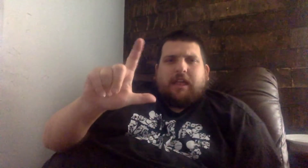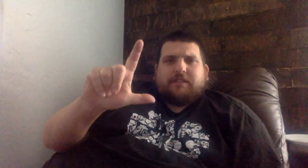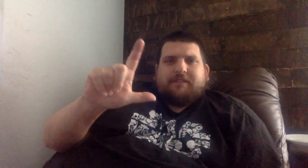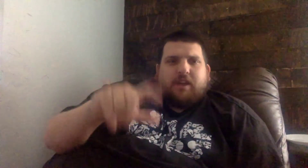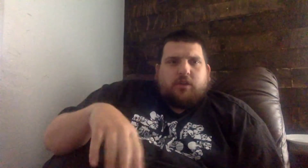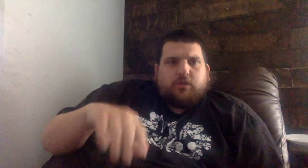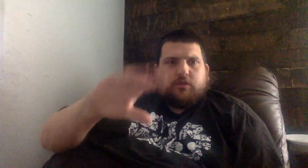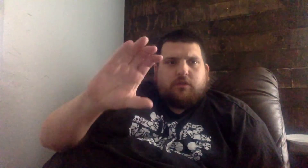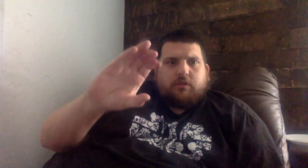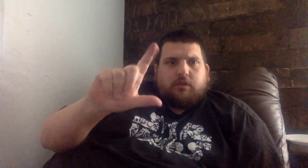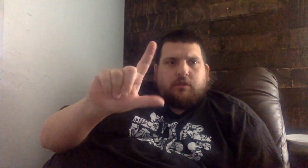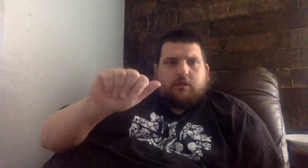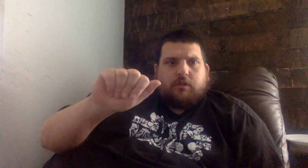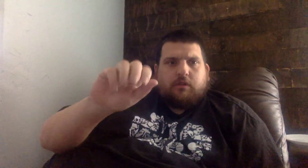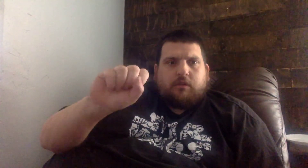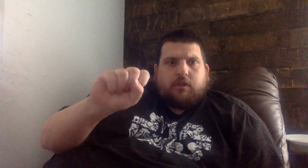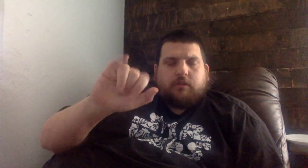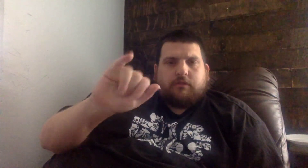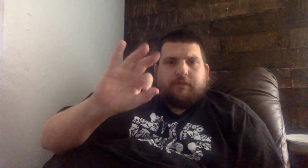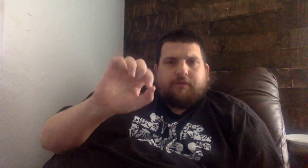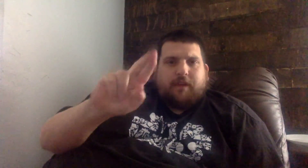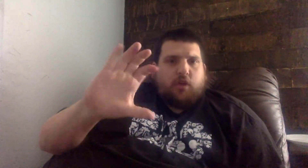Now, a word about classifiers.